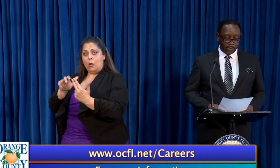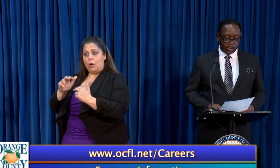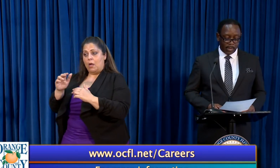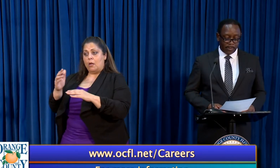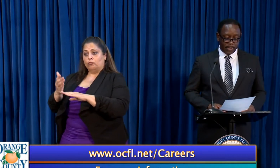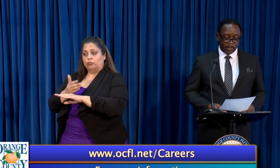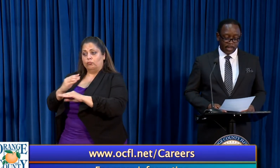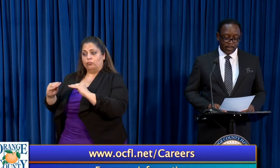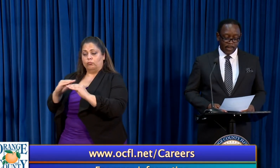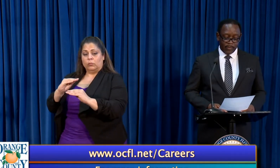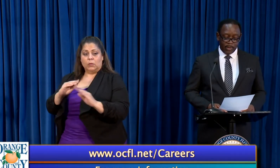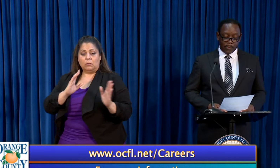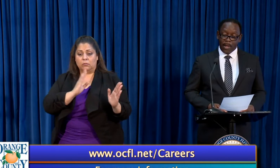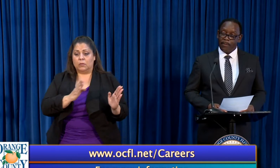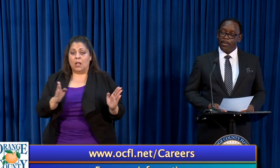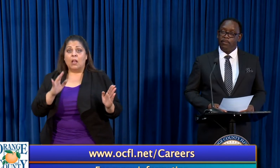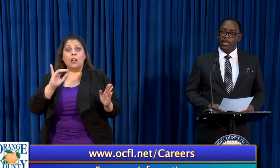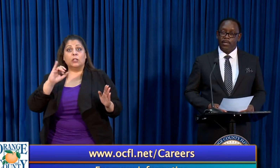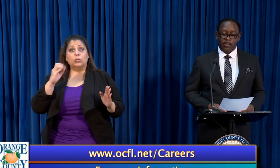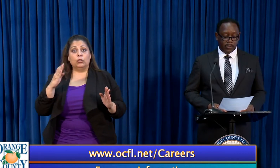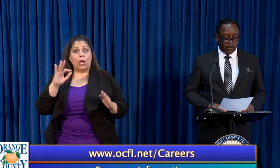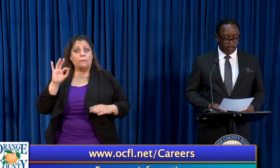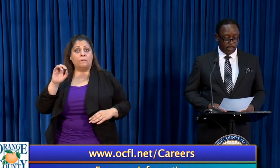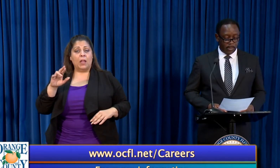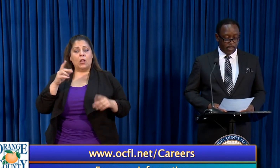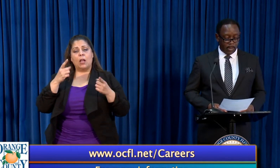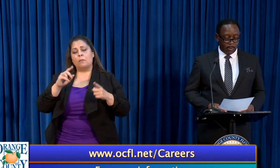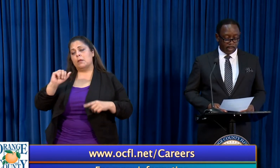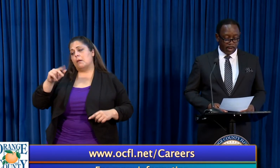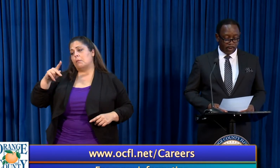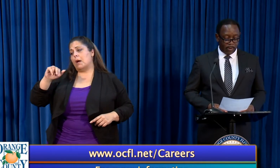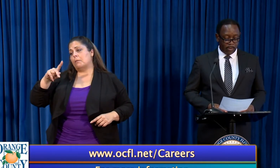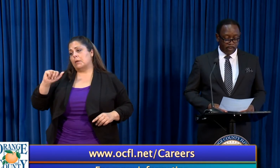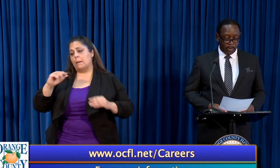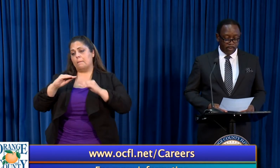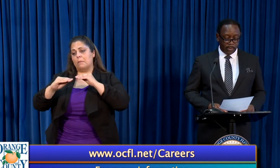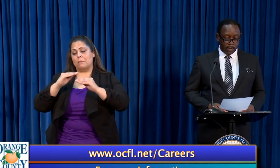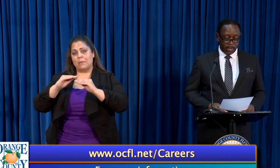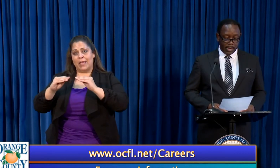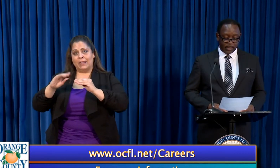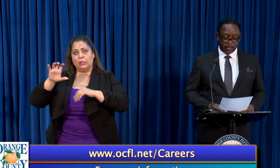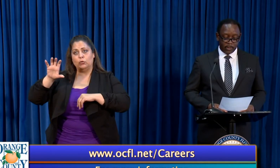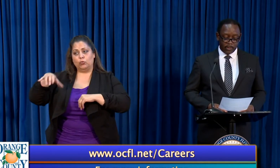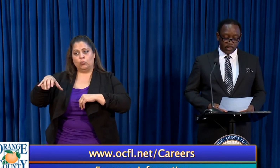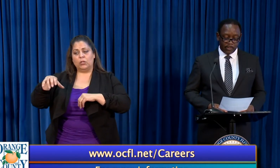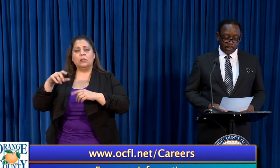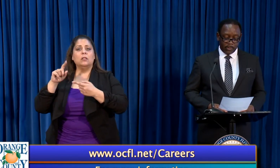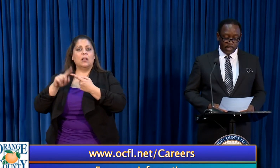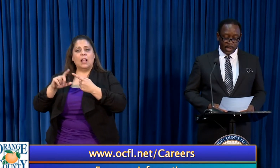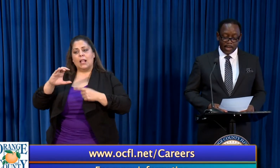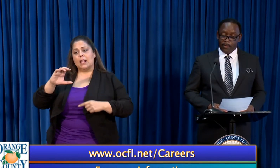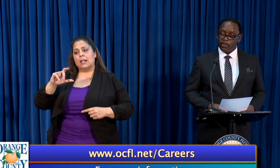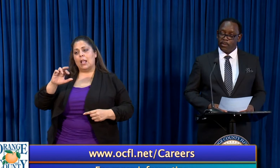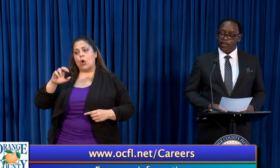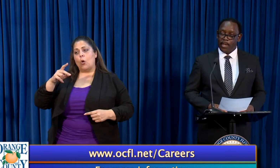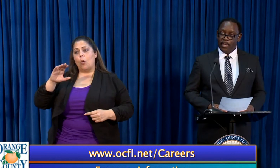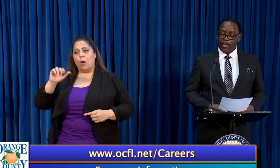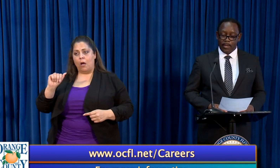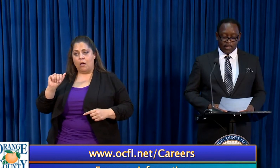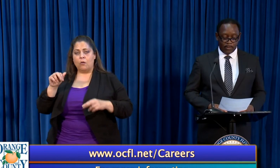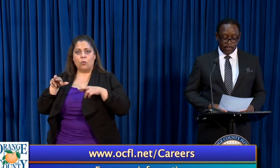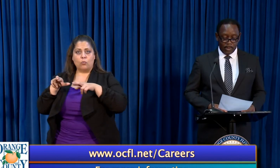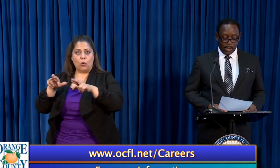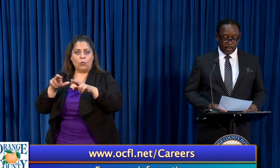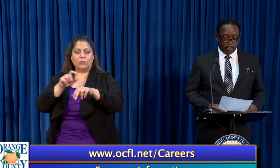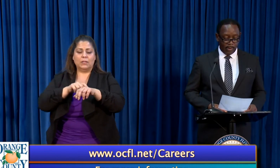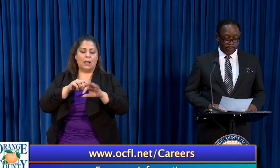fair will take place at the Apopka Maintenance Unit on Claricona Road next Thursday between the hours of 8